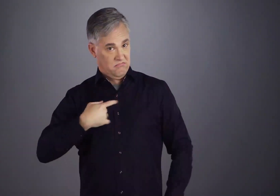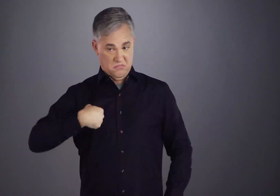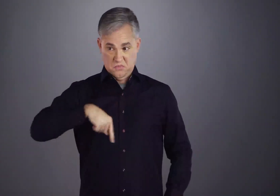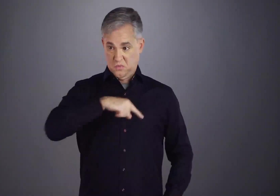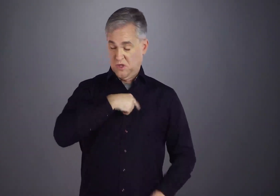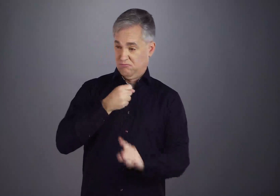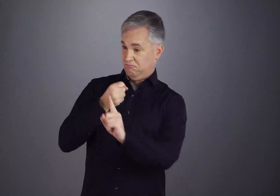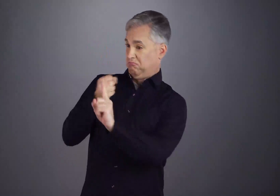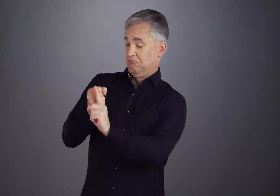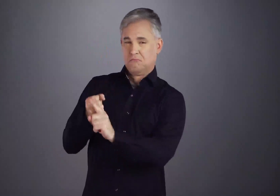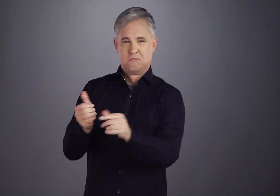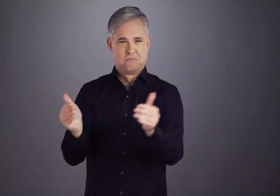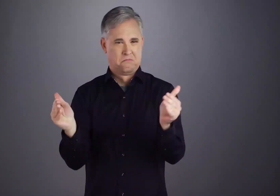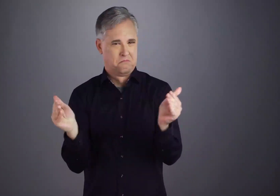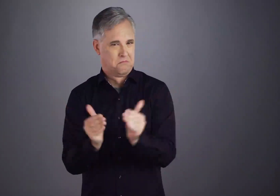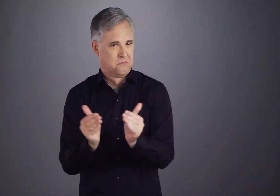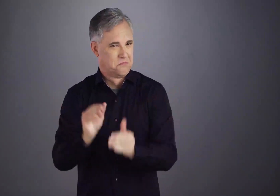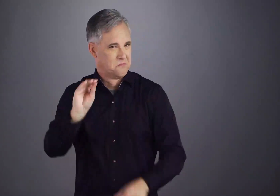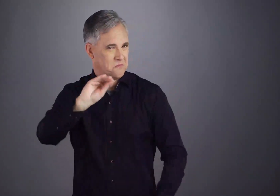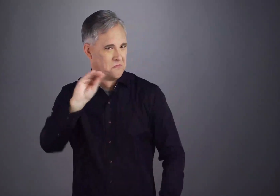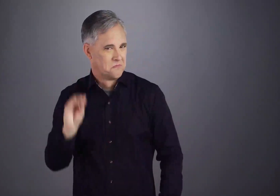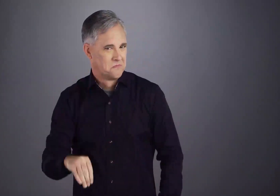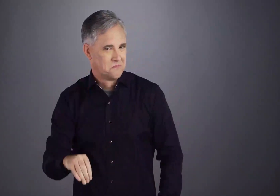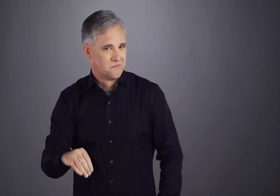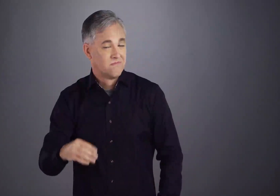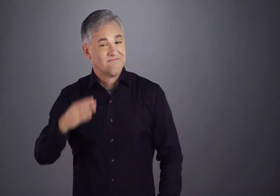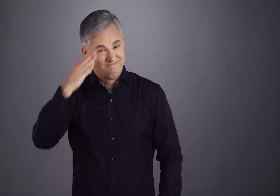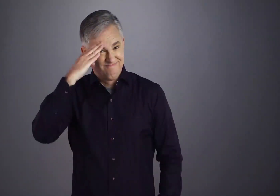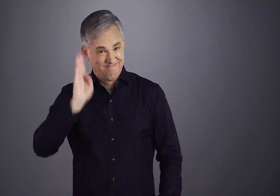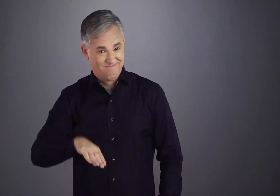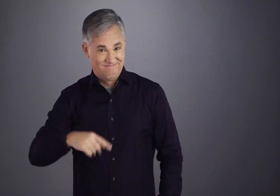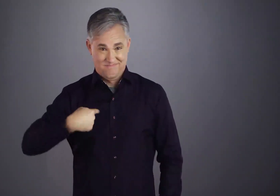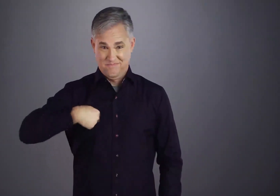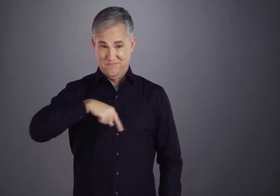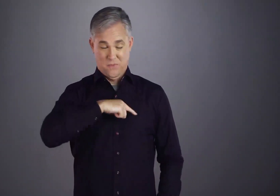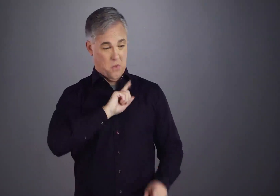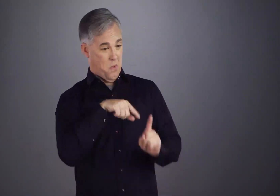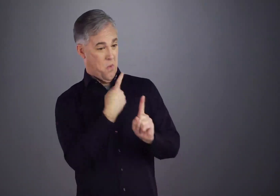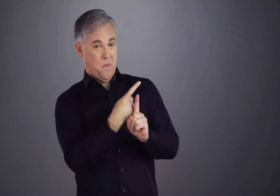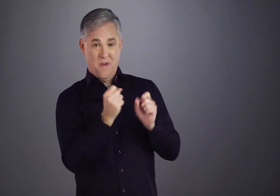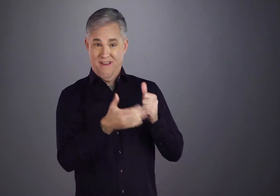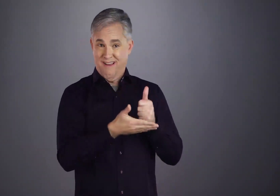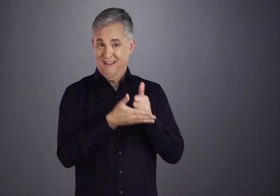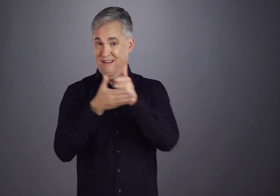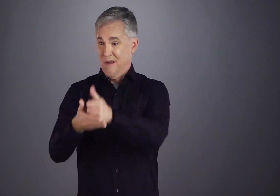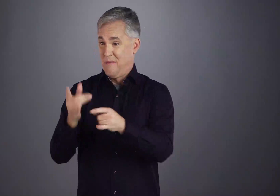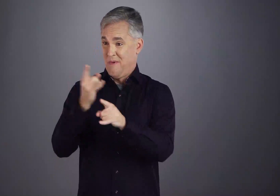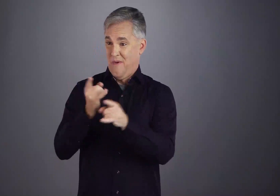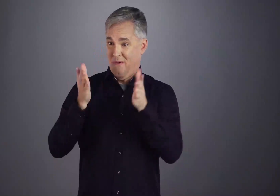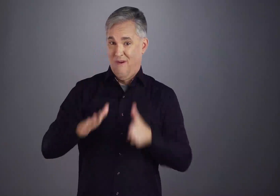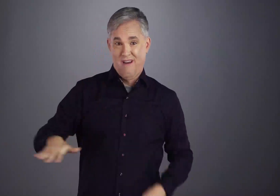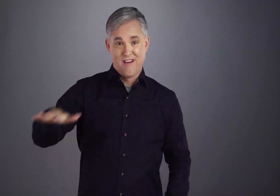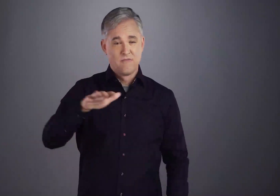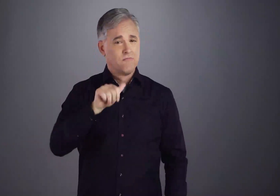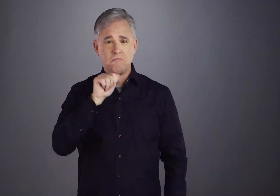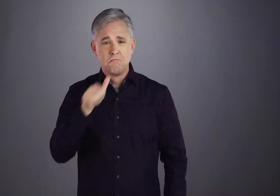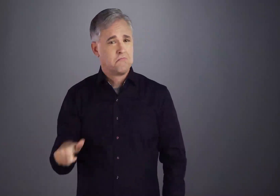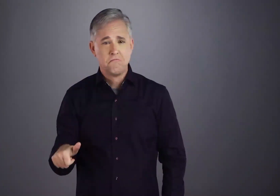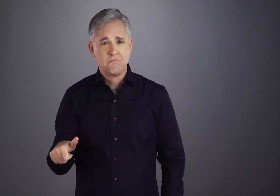ramifications. Upon therapy for the alcoholic himself, we surely have no monopoly. Yet, it is our great